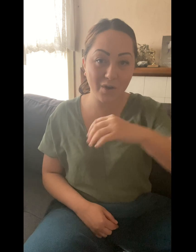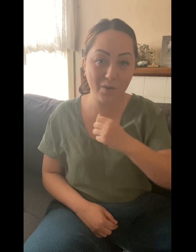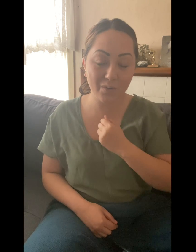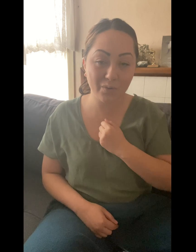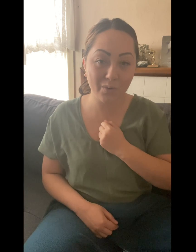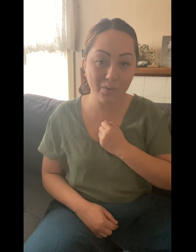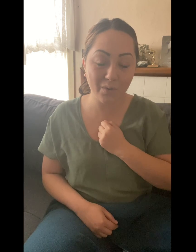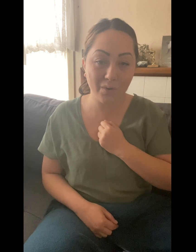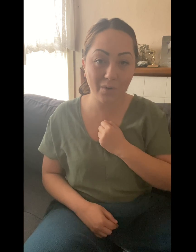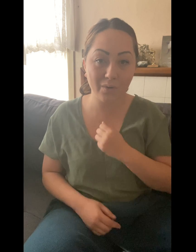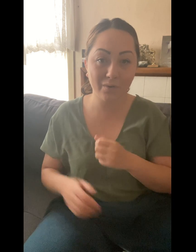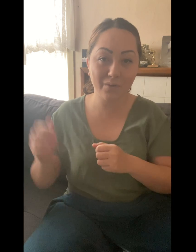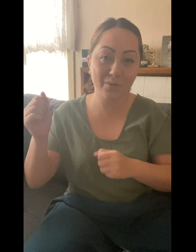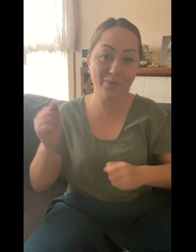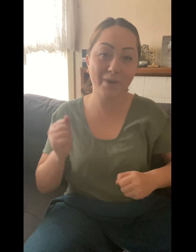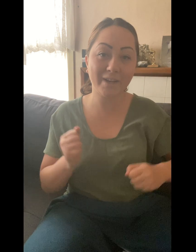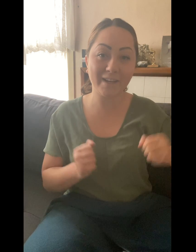whānau tōku waka,